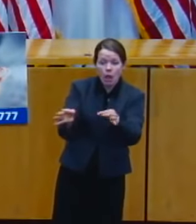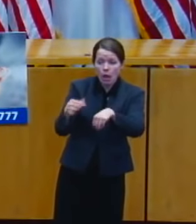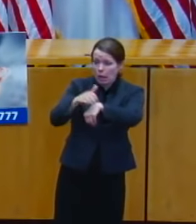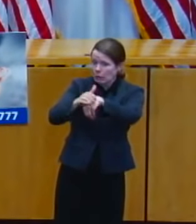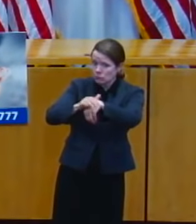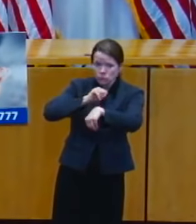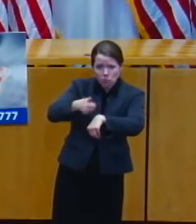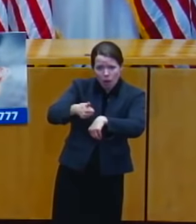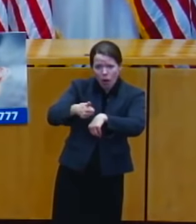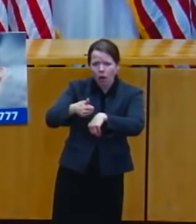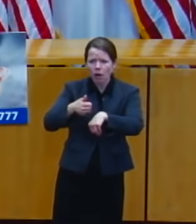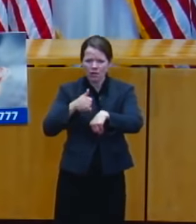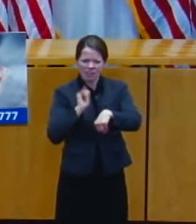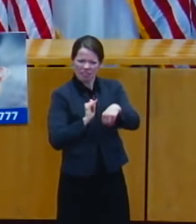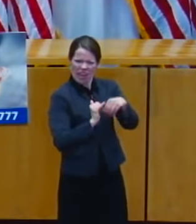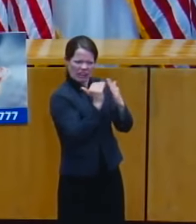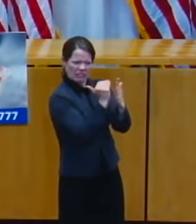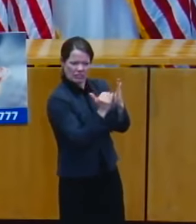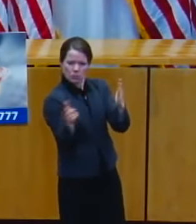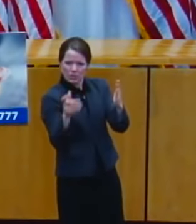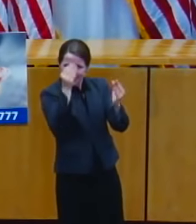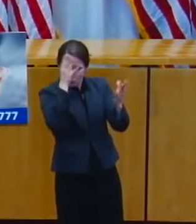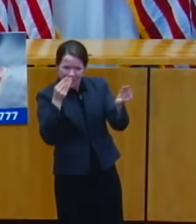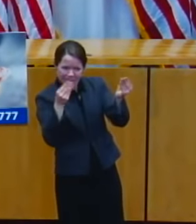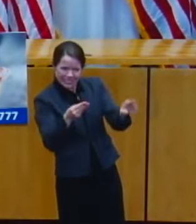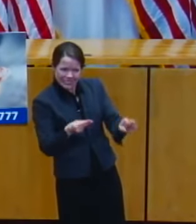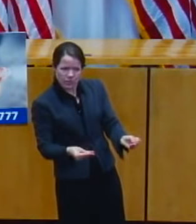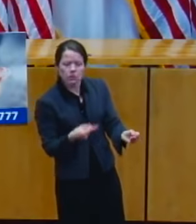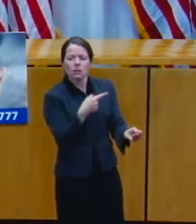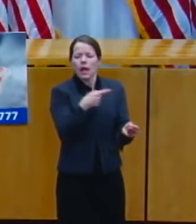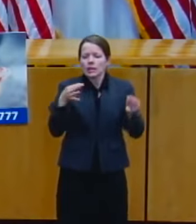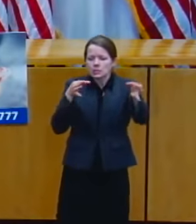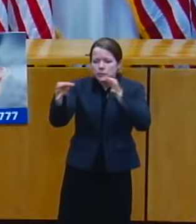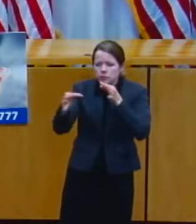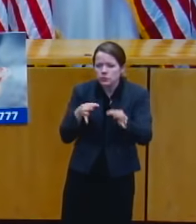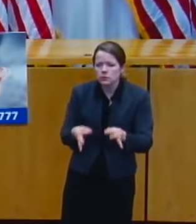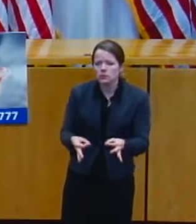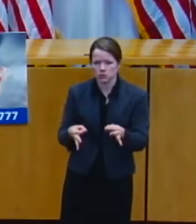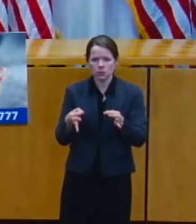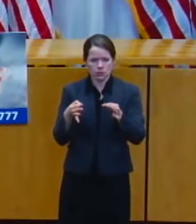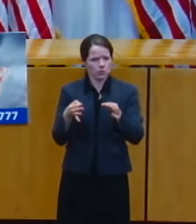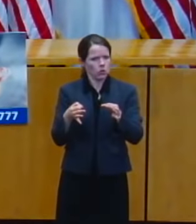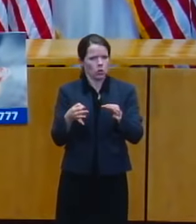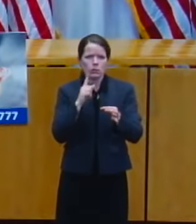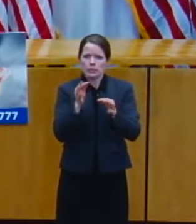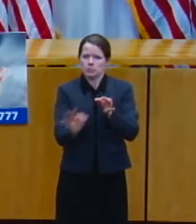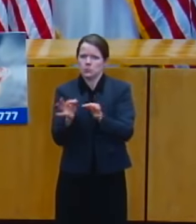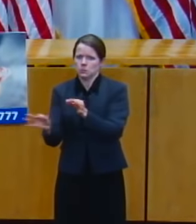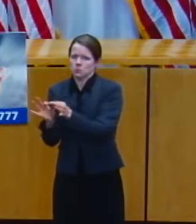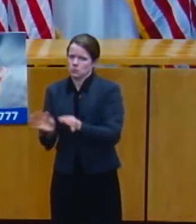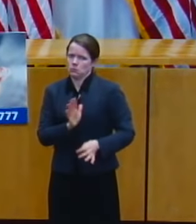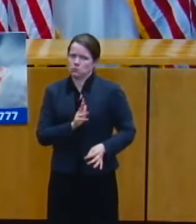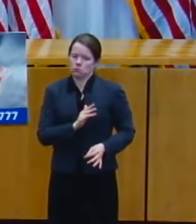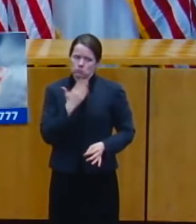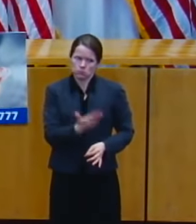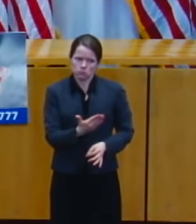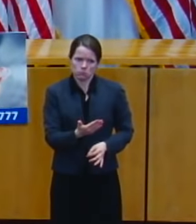And the first question, the thing we did with respect to hydroxy,